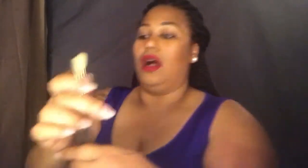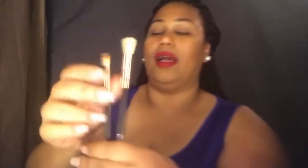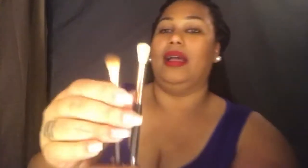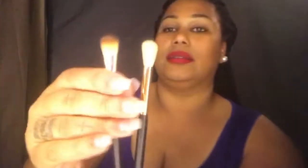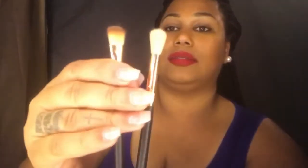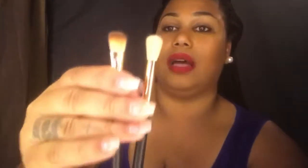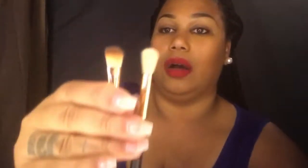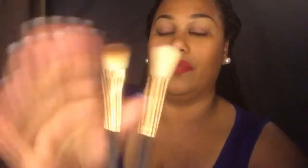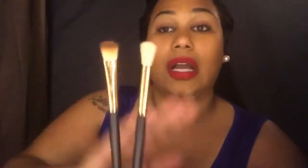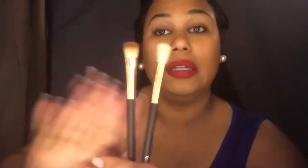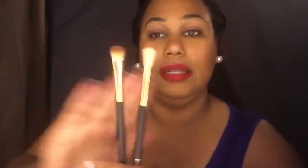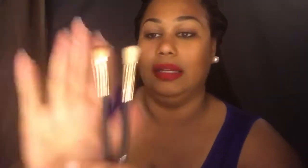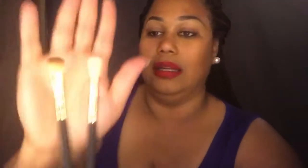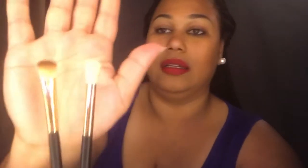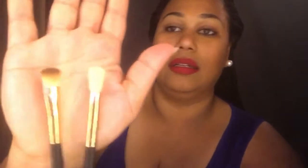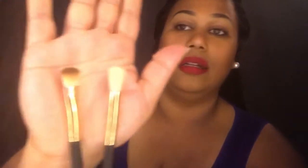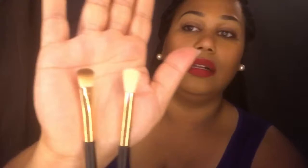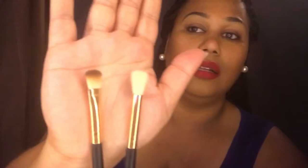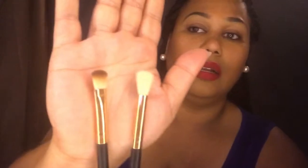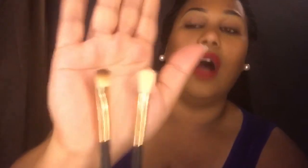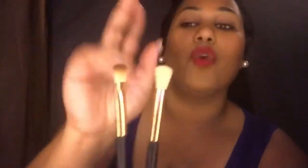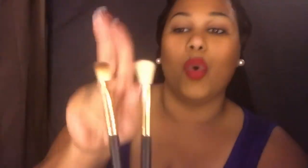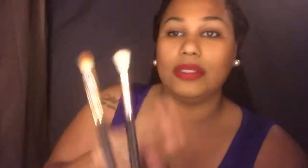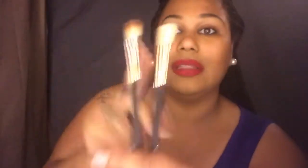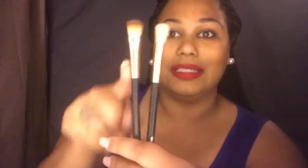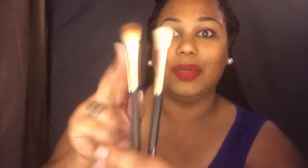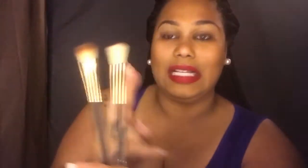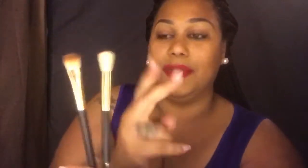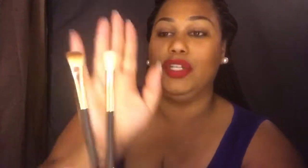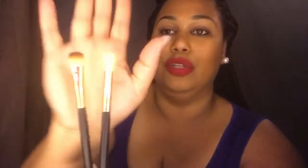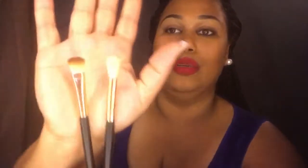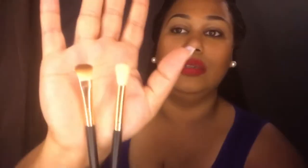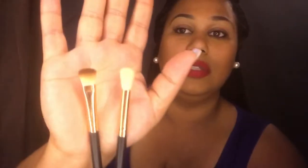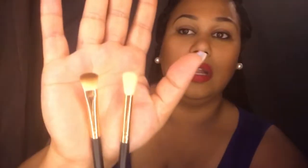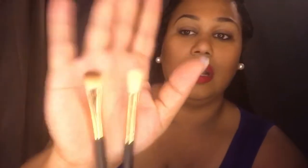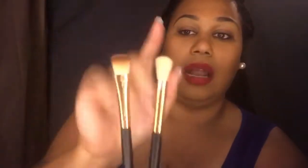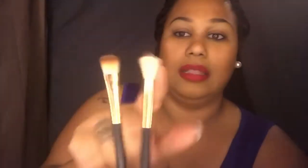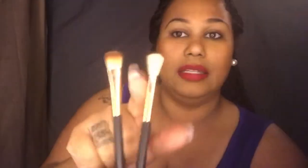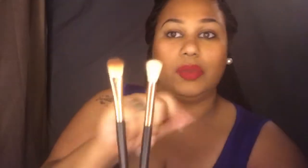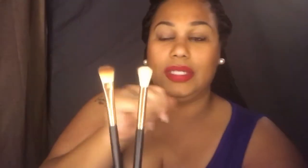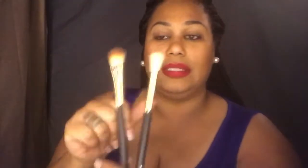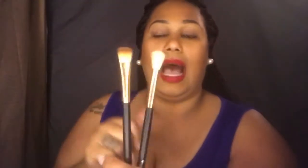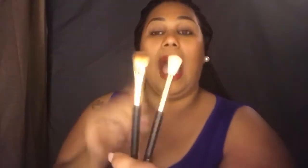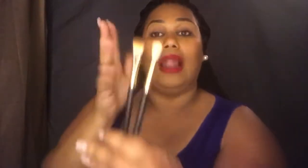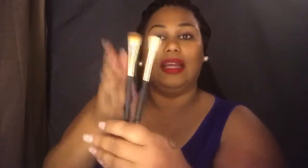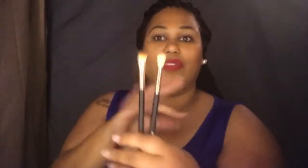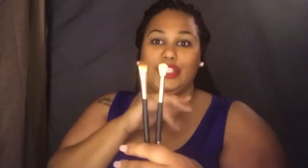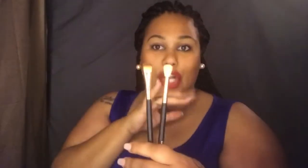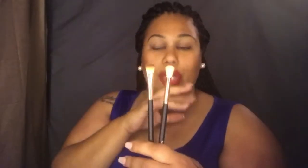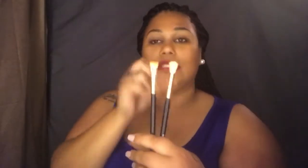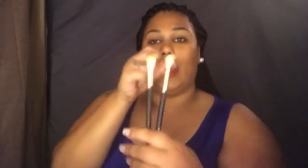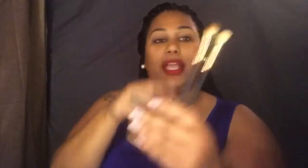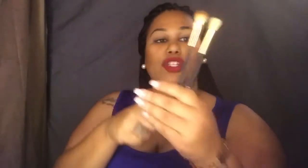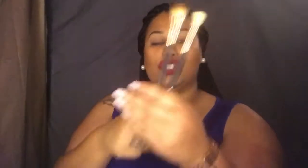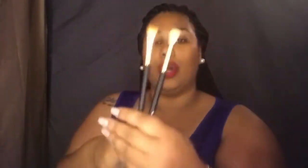Okay, so the cleaning, of course, this one has been used and this one is not. I left it dirty so I can show